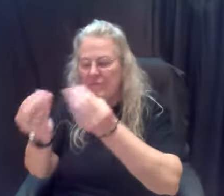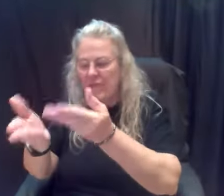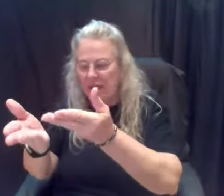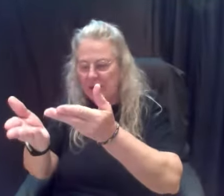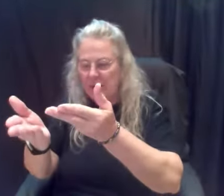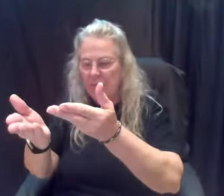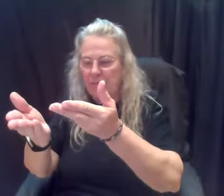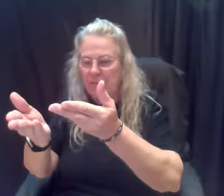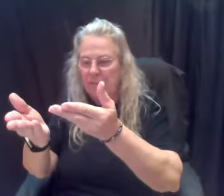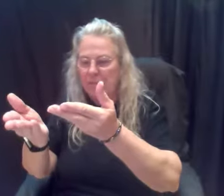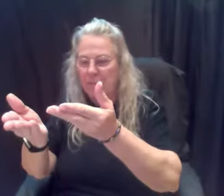Feed.